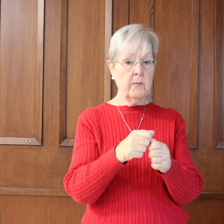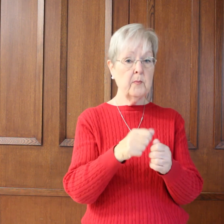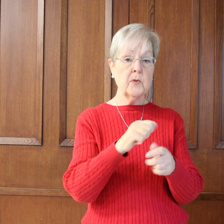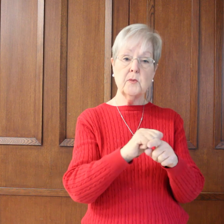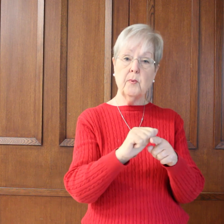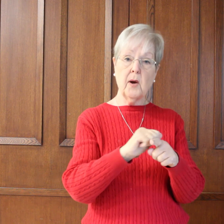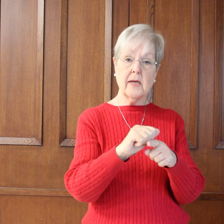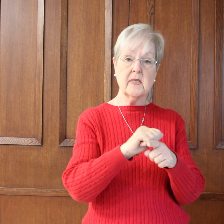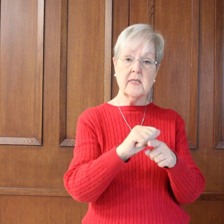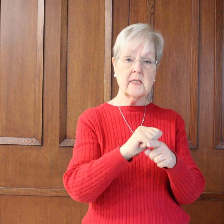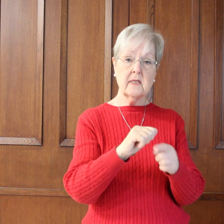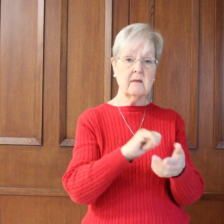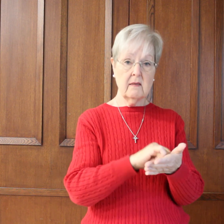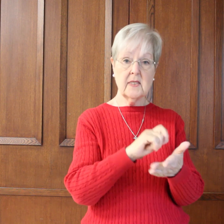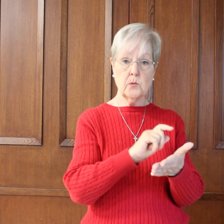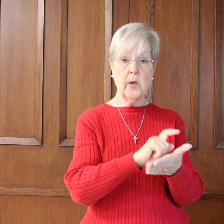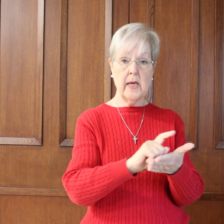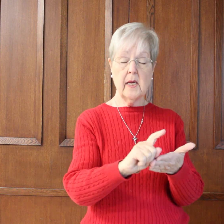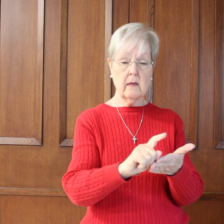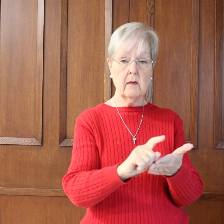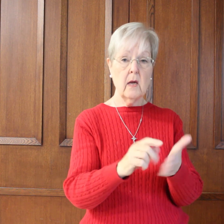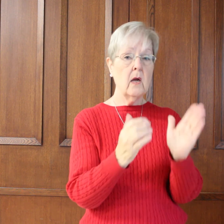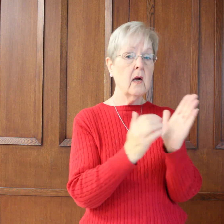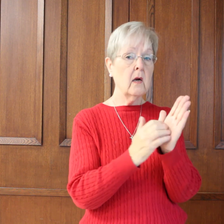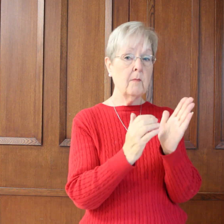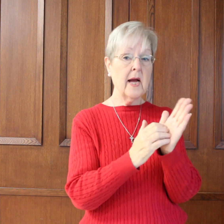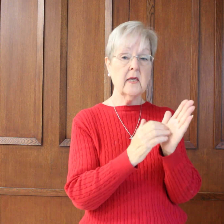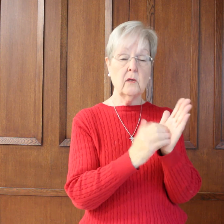Remember to practice this week. Go back and look at